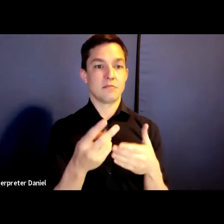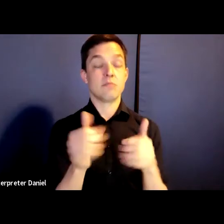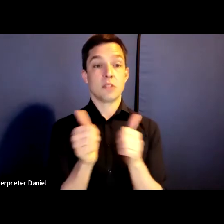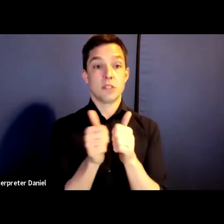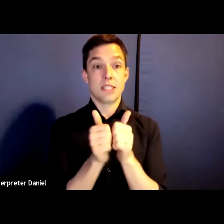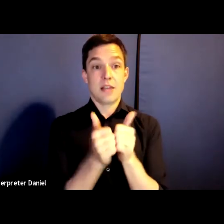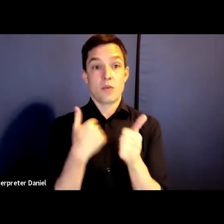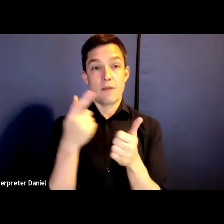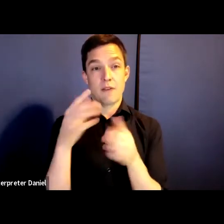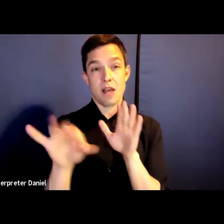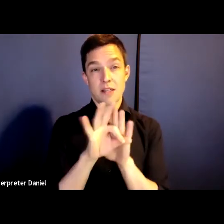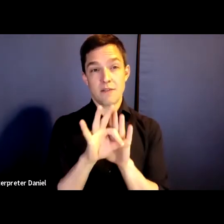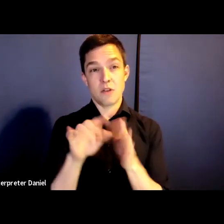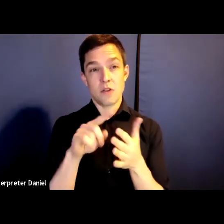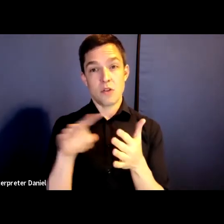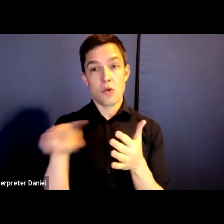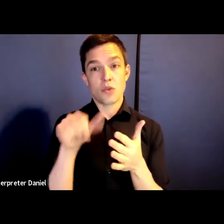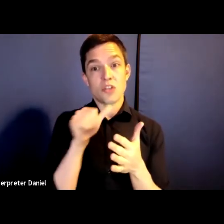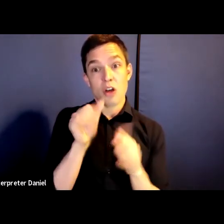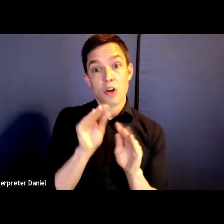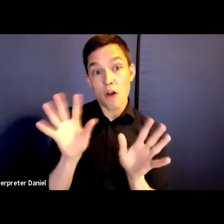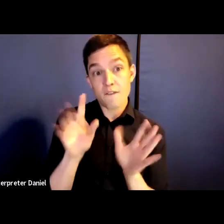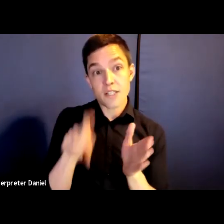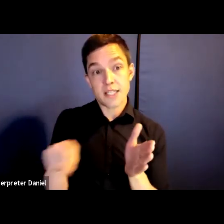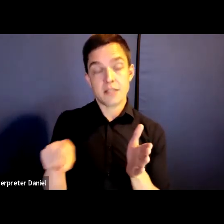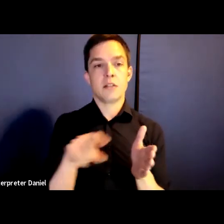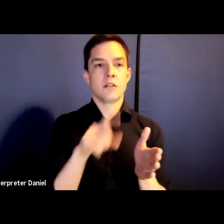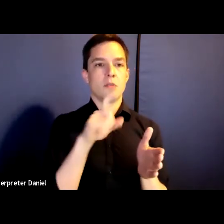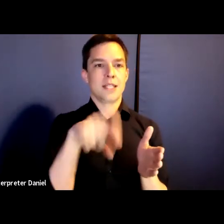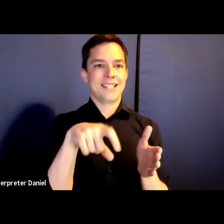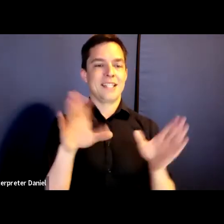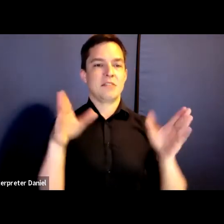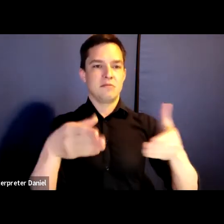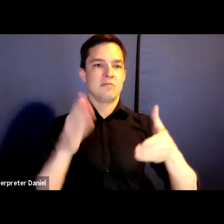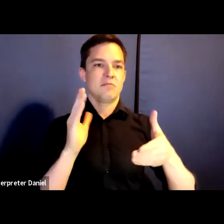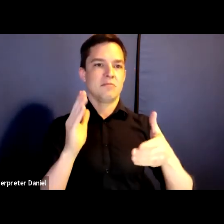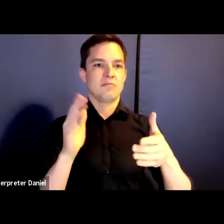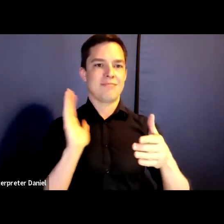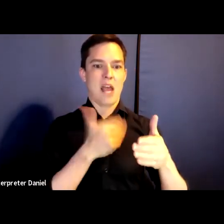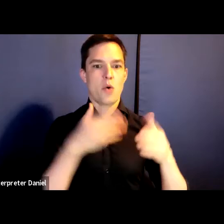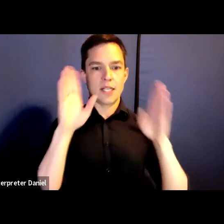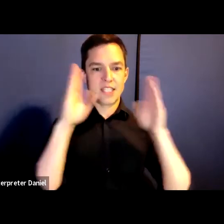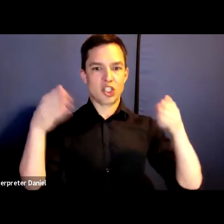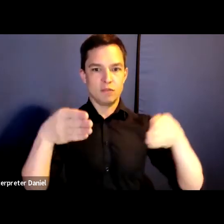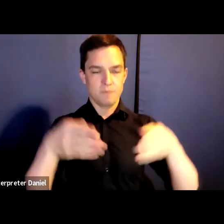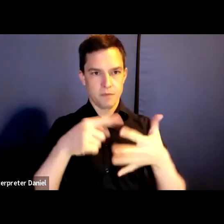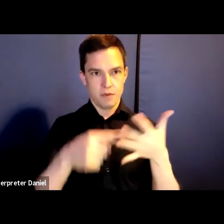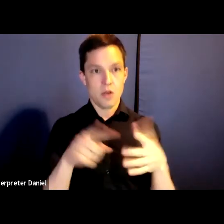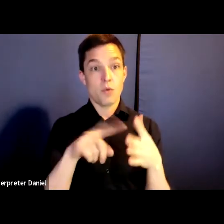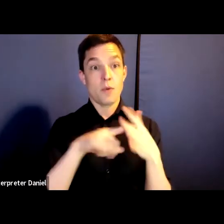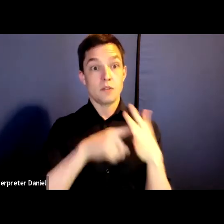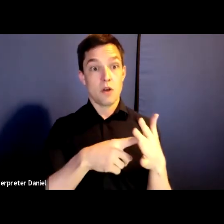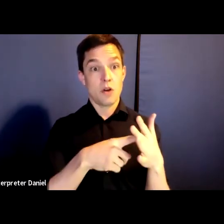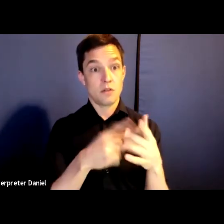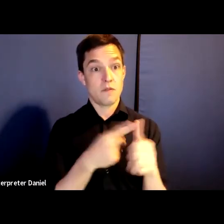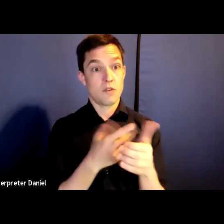those non-obvious needs that really require innovative attention. Once implemented, the first thing TVETSE